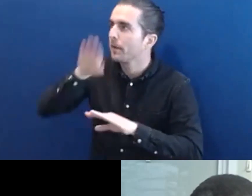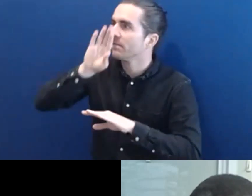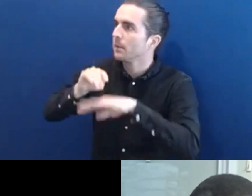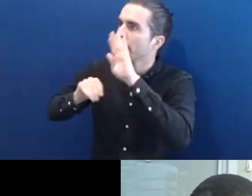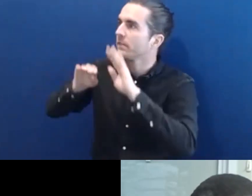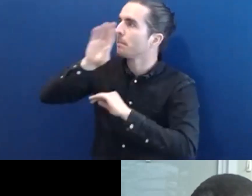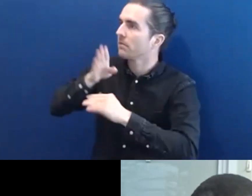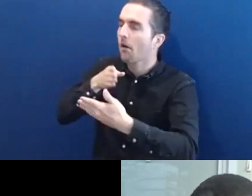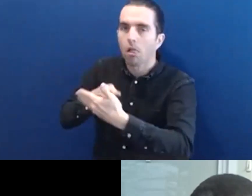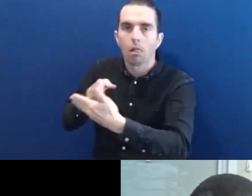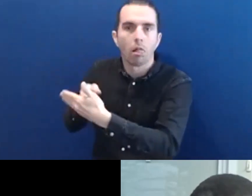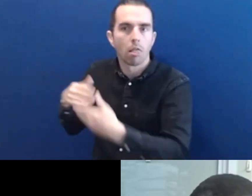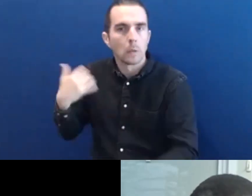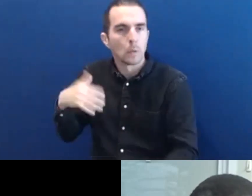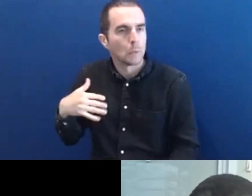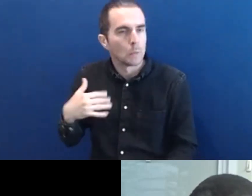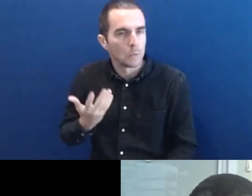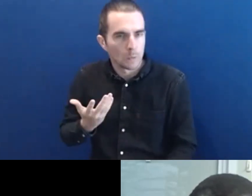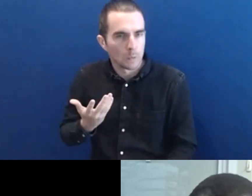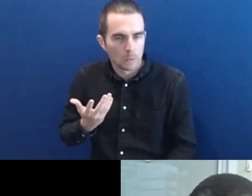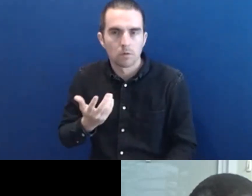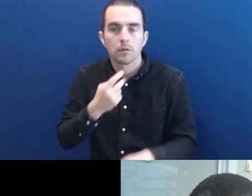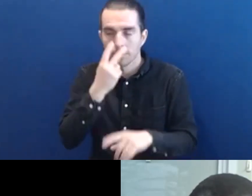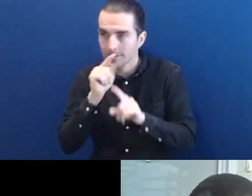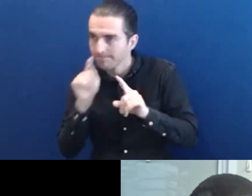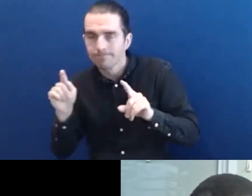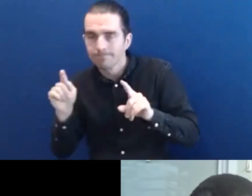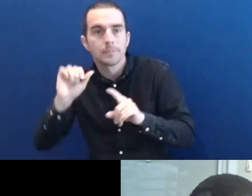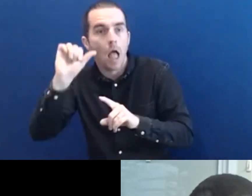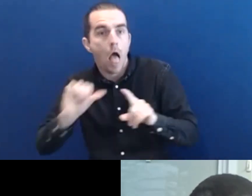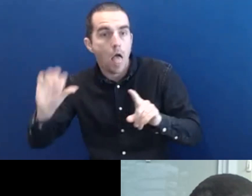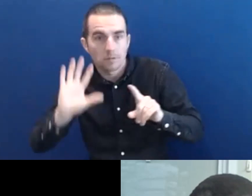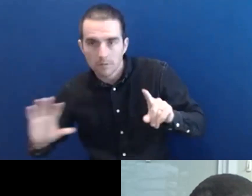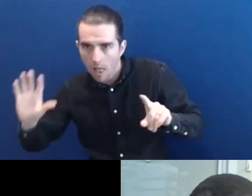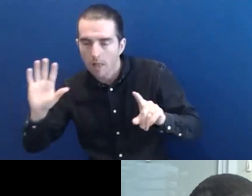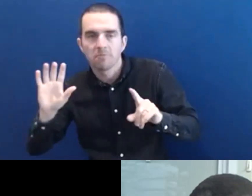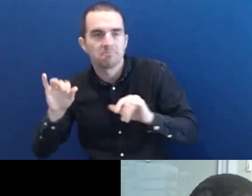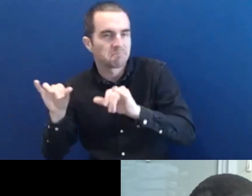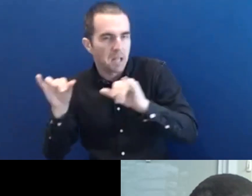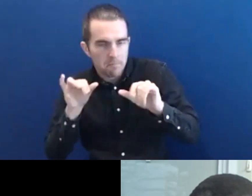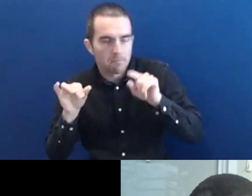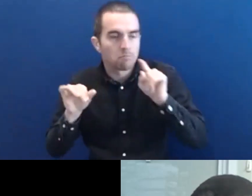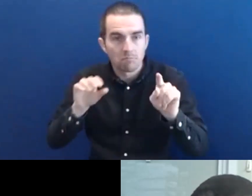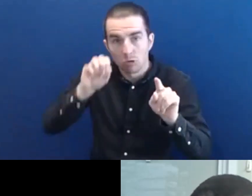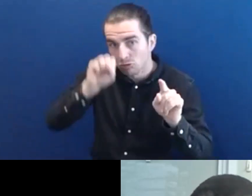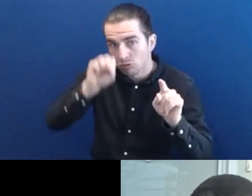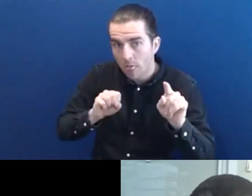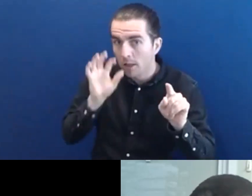one of the challenges is maybe also reasonable accommodation. Because we have